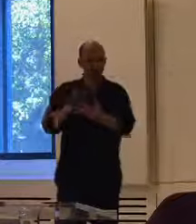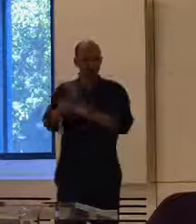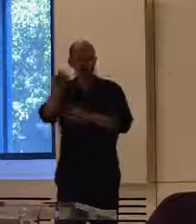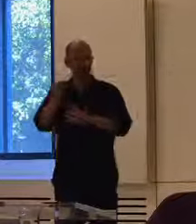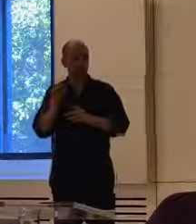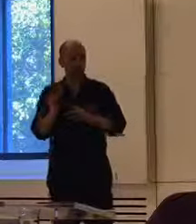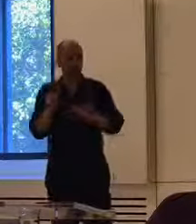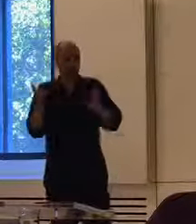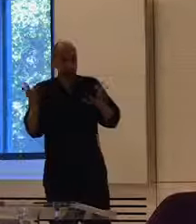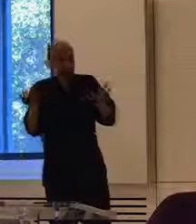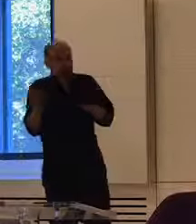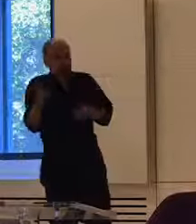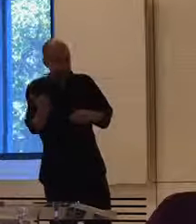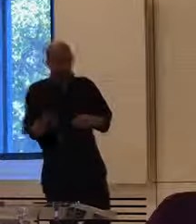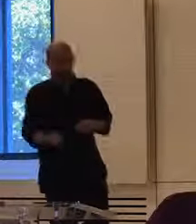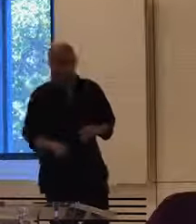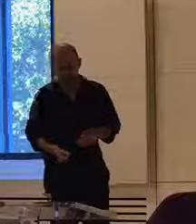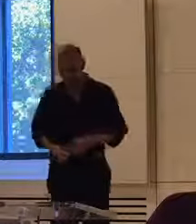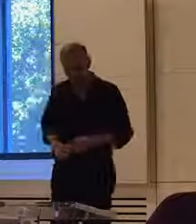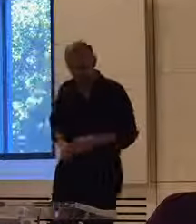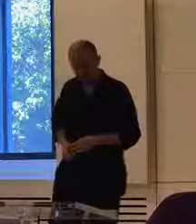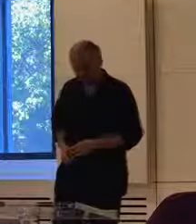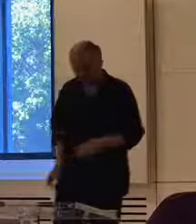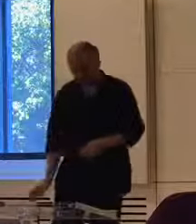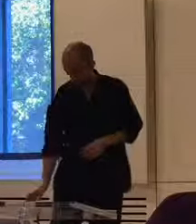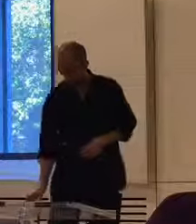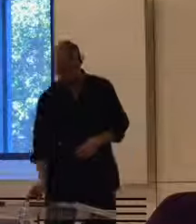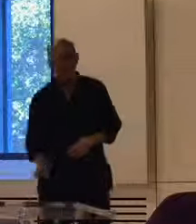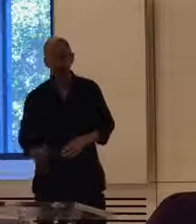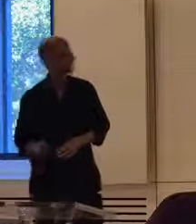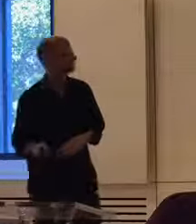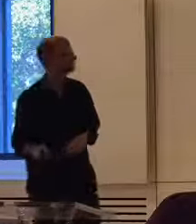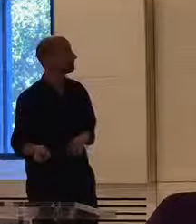etc. But there was nothing about deaf culture and signage.